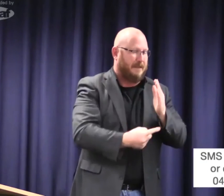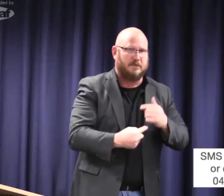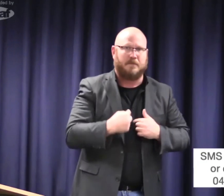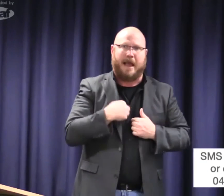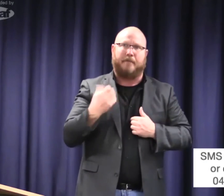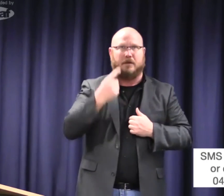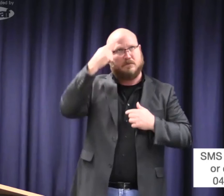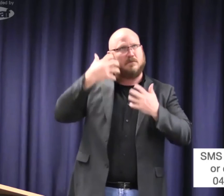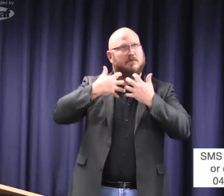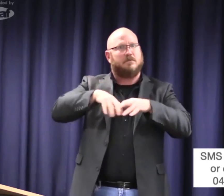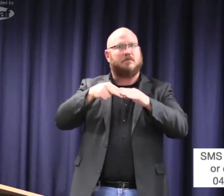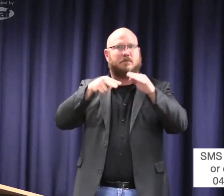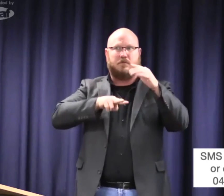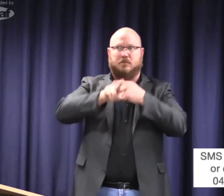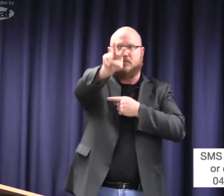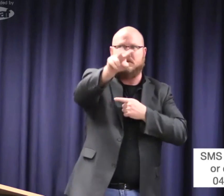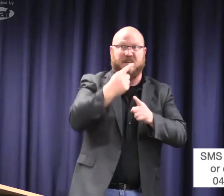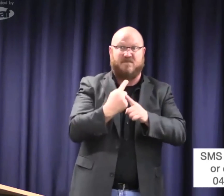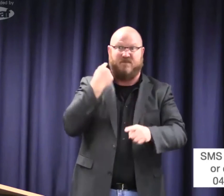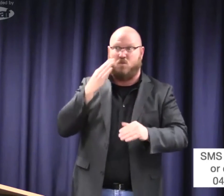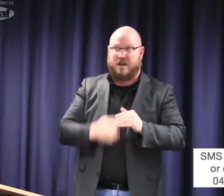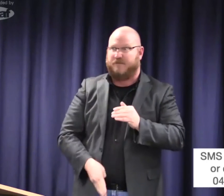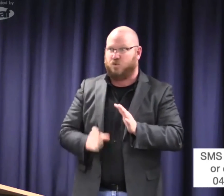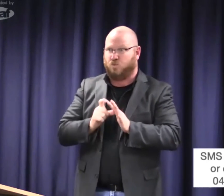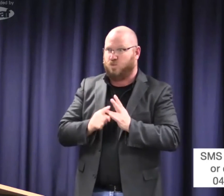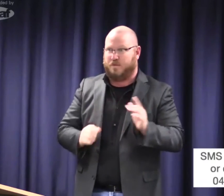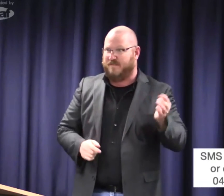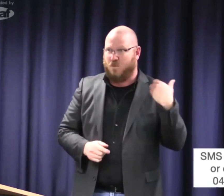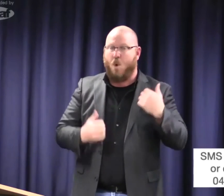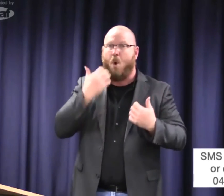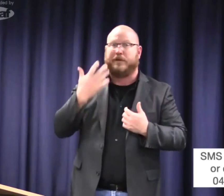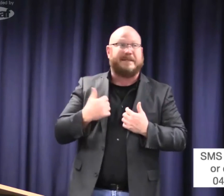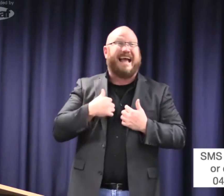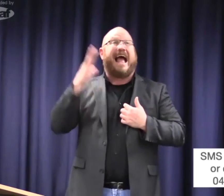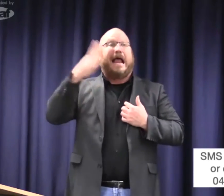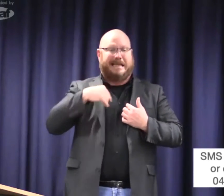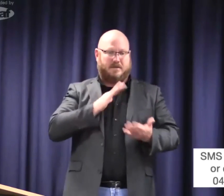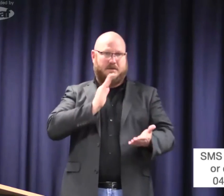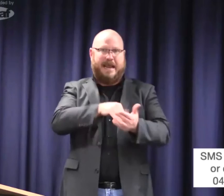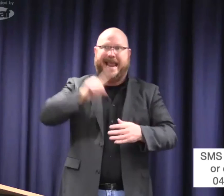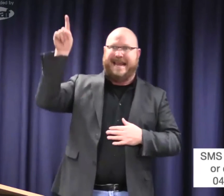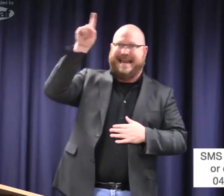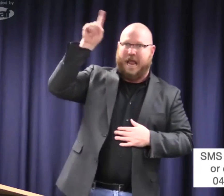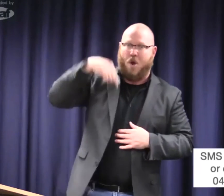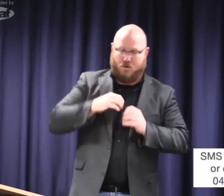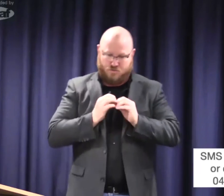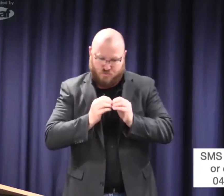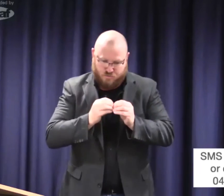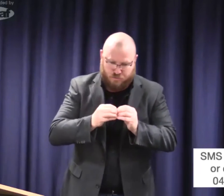biggest change for people with a disability is working out, is having to do that, because they've never had to do that